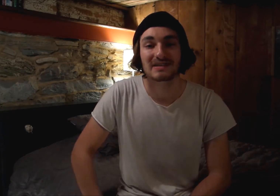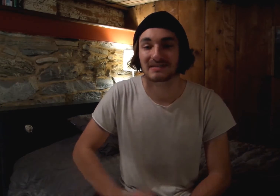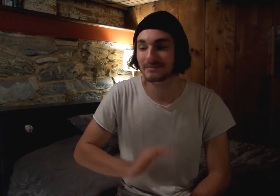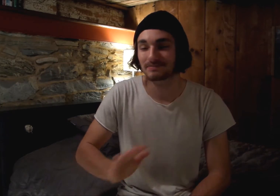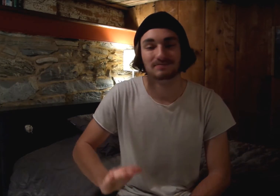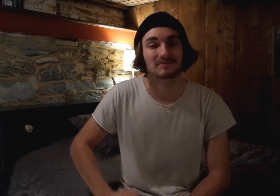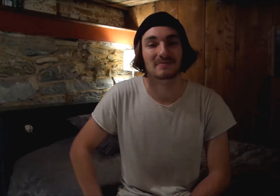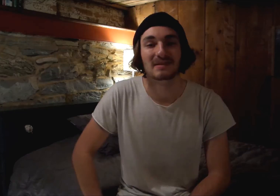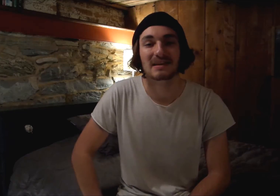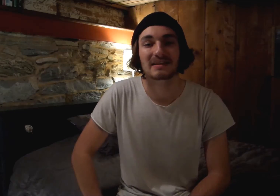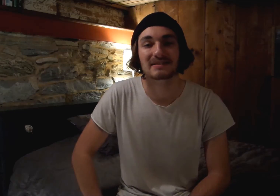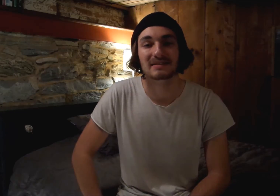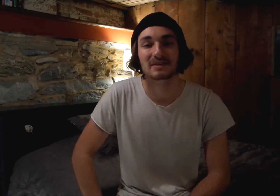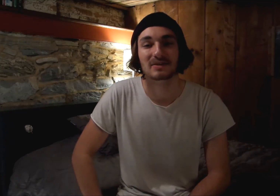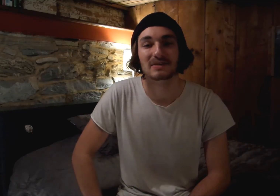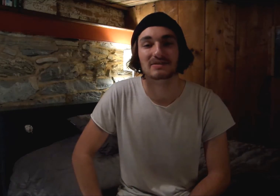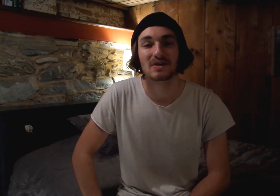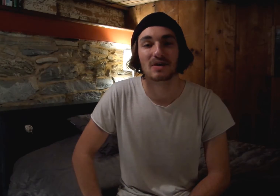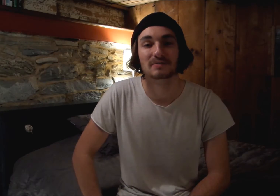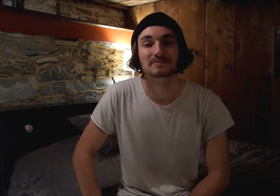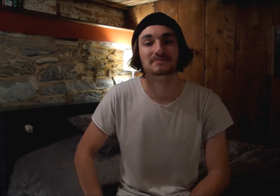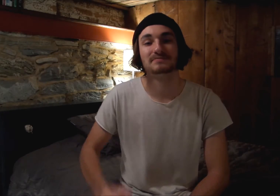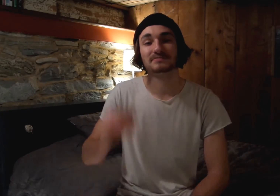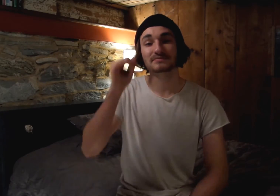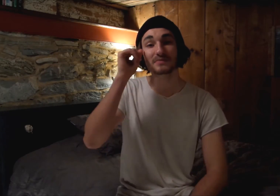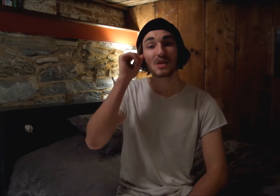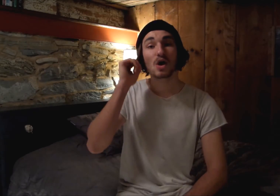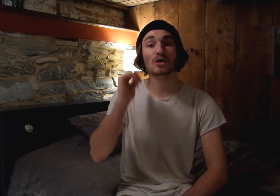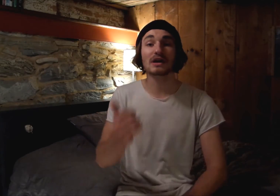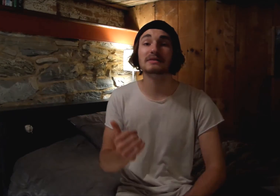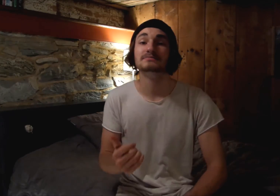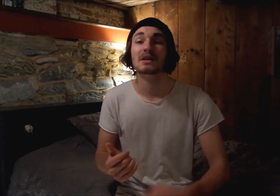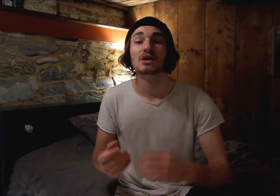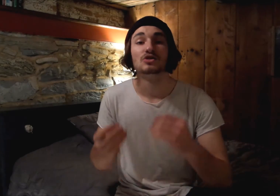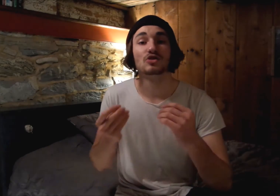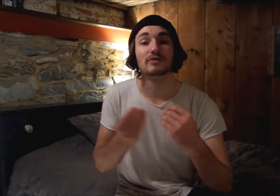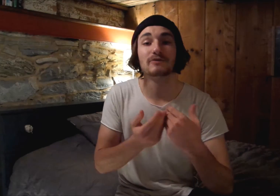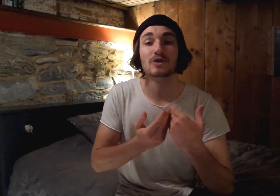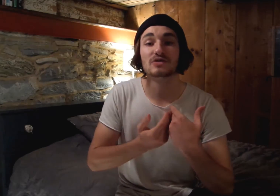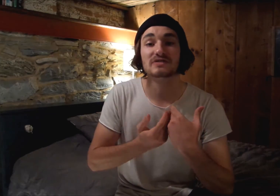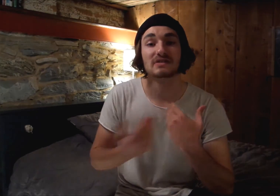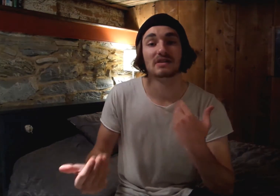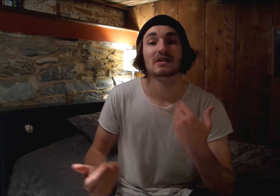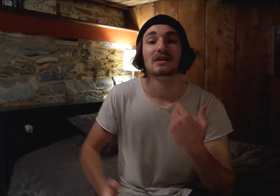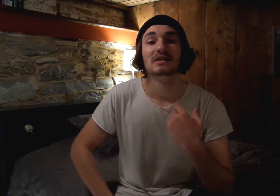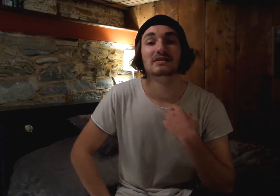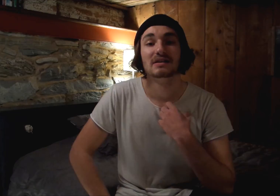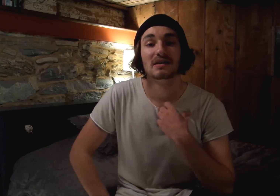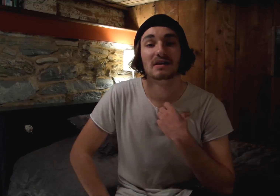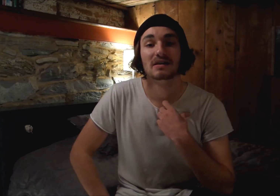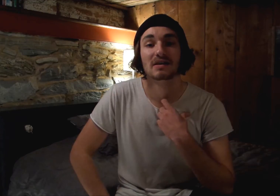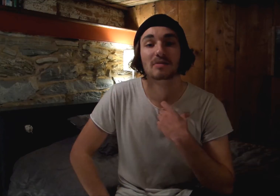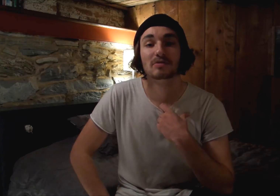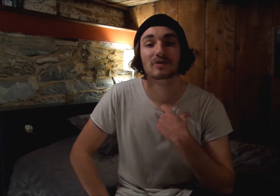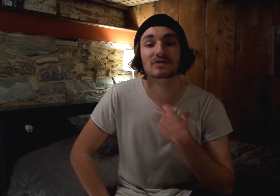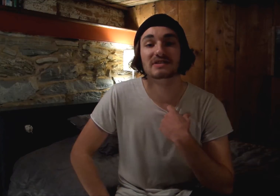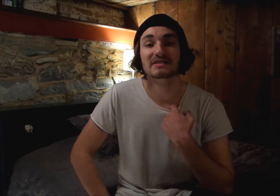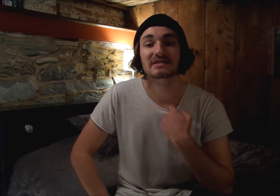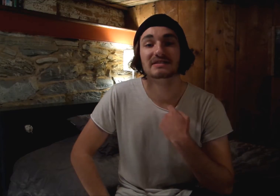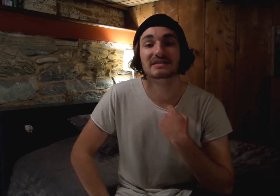and easily learn this song. Alright, so the first couple verses